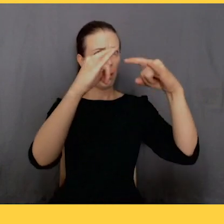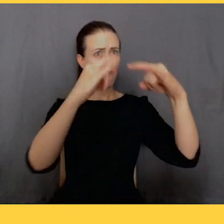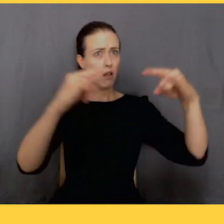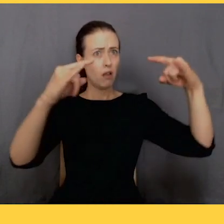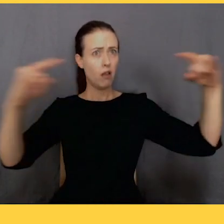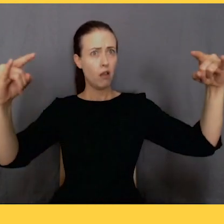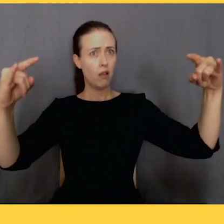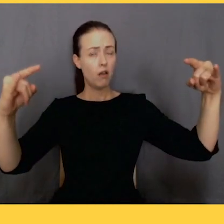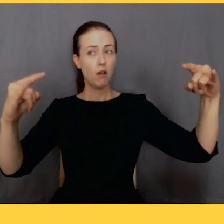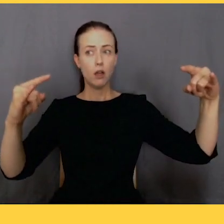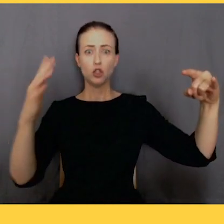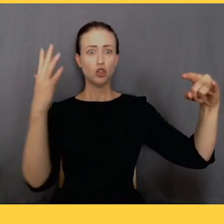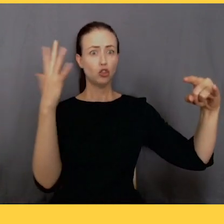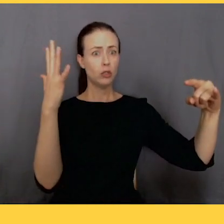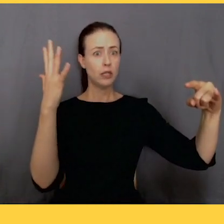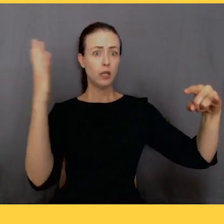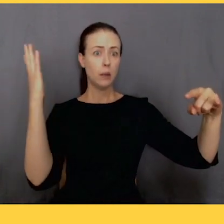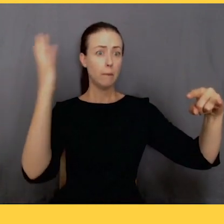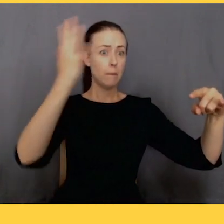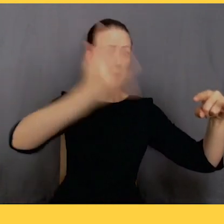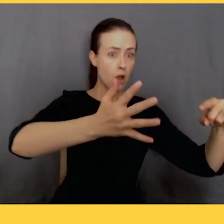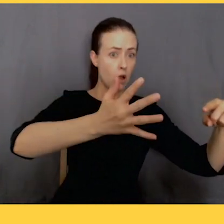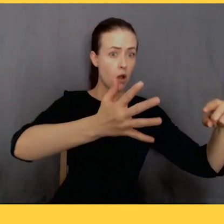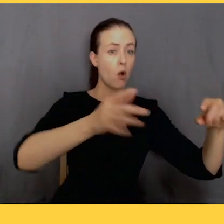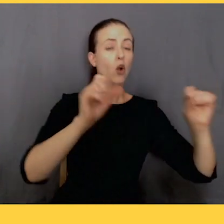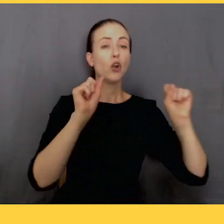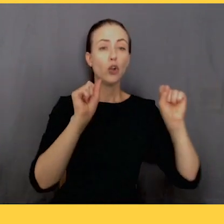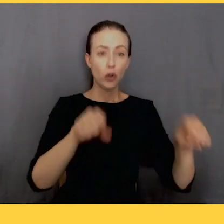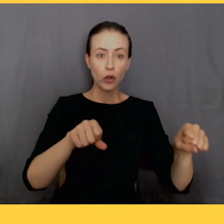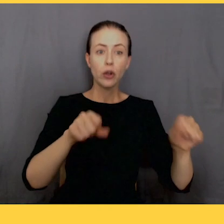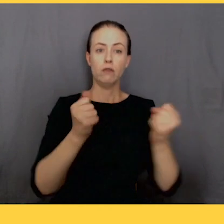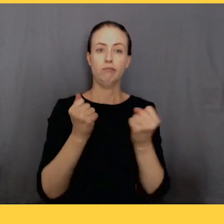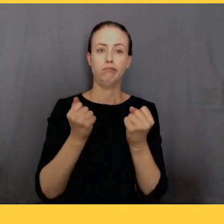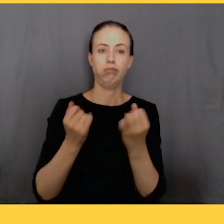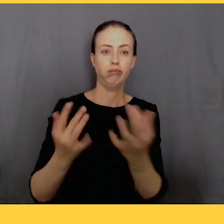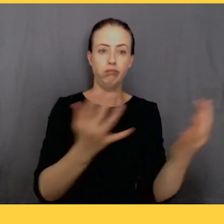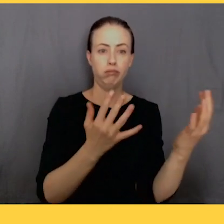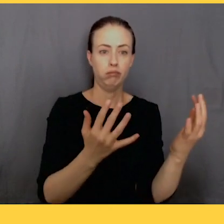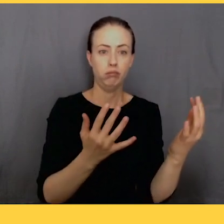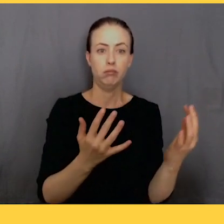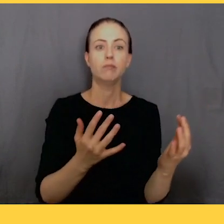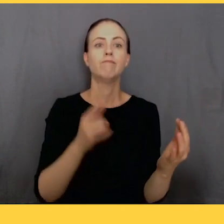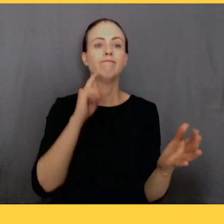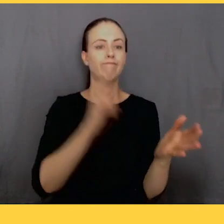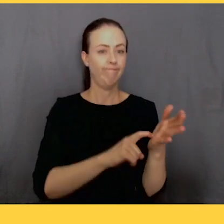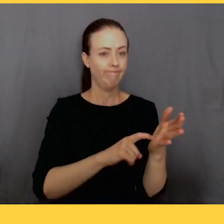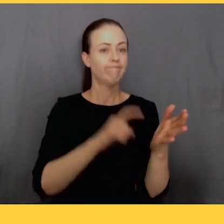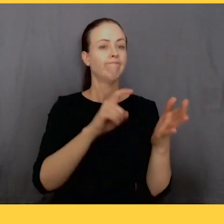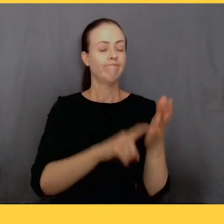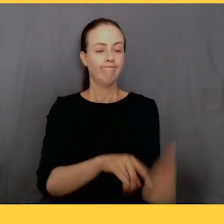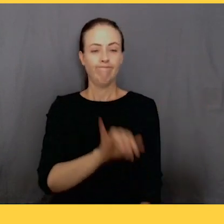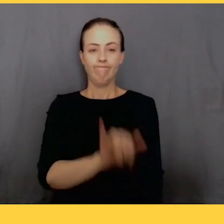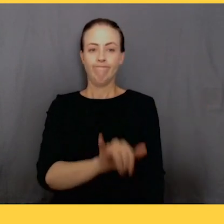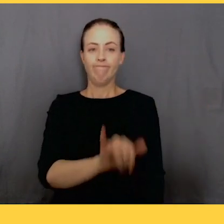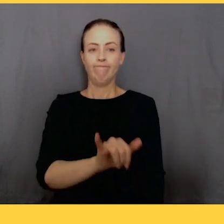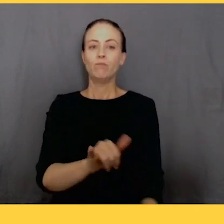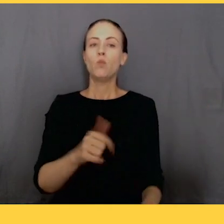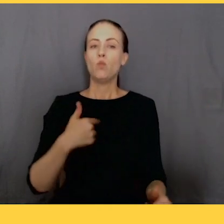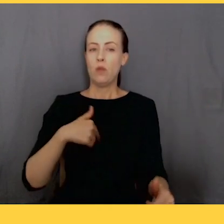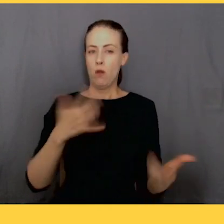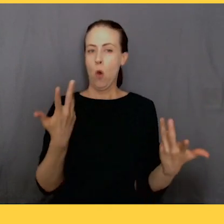could have ignited a fire. While we are taking every effort to reduce the number and the length of